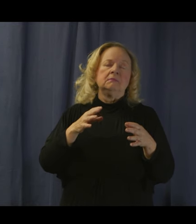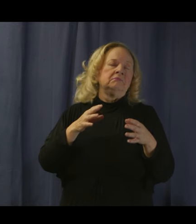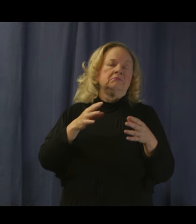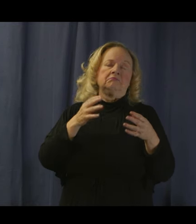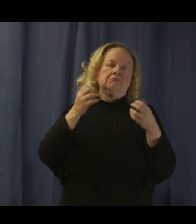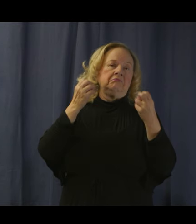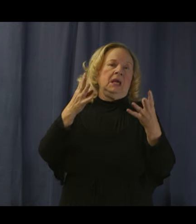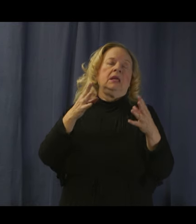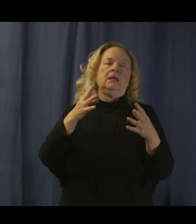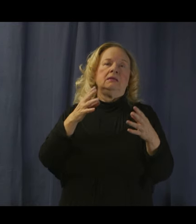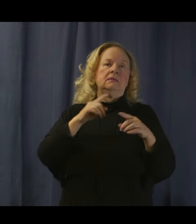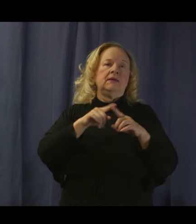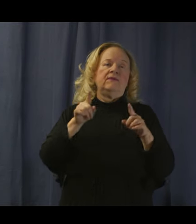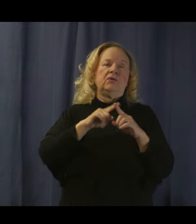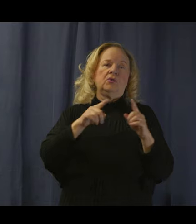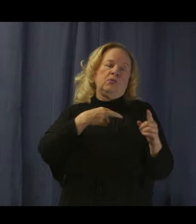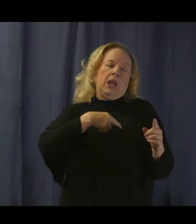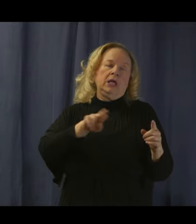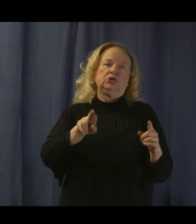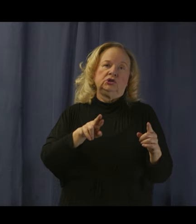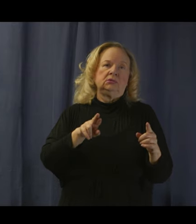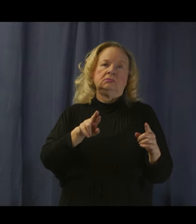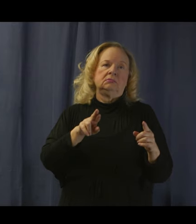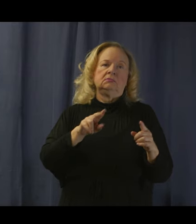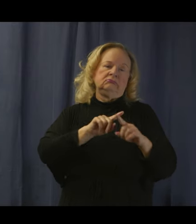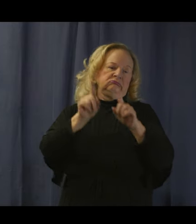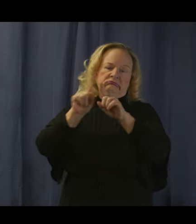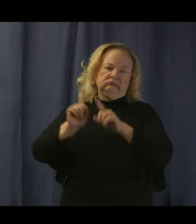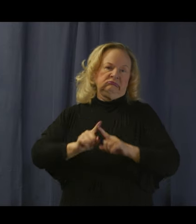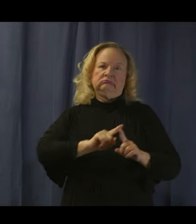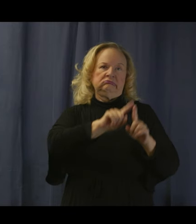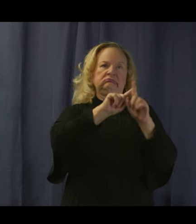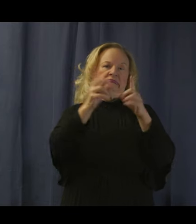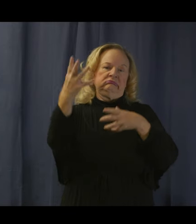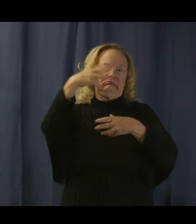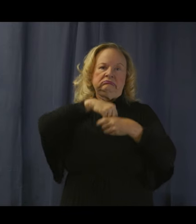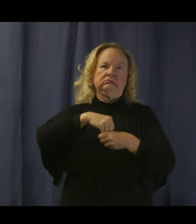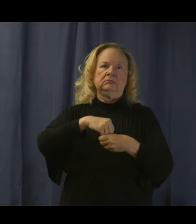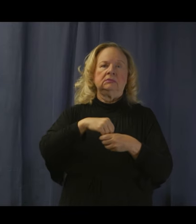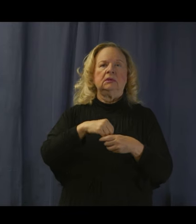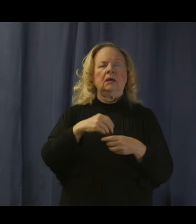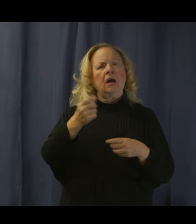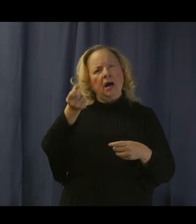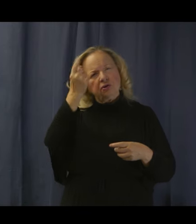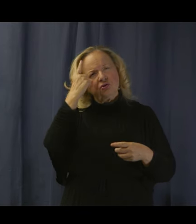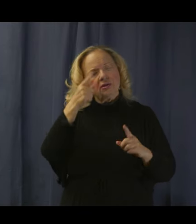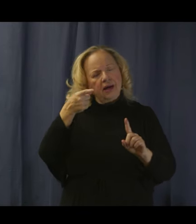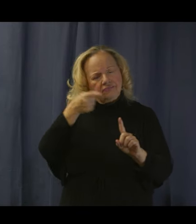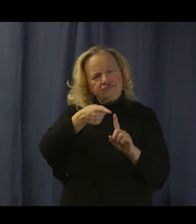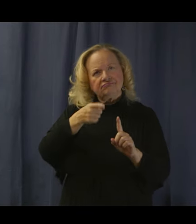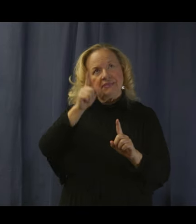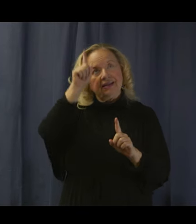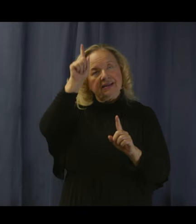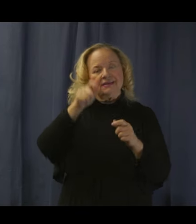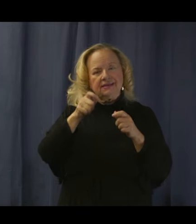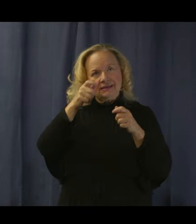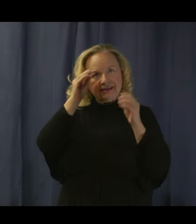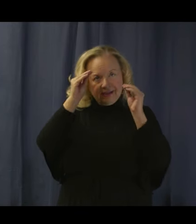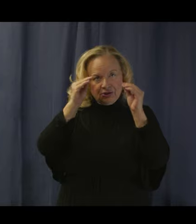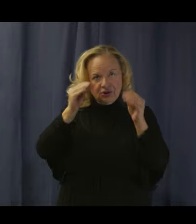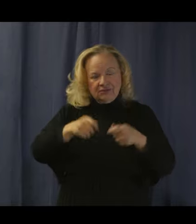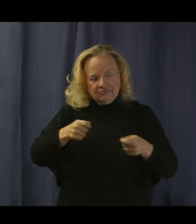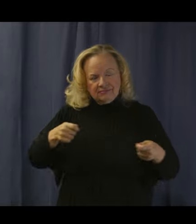But all of our focus is understanding the Torah, which we know is the light. That's what it